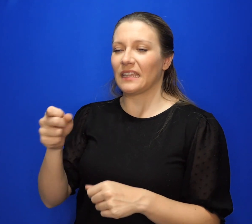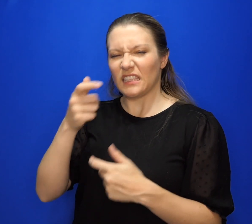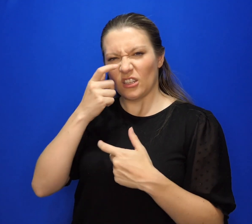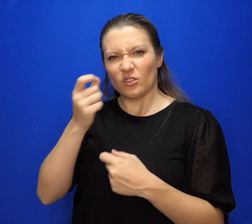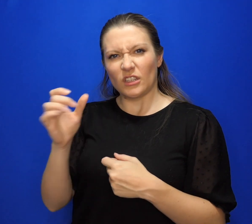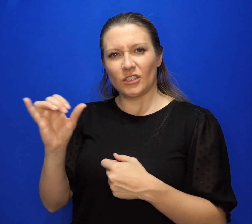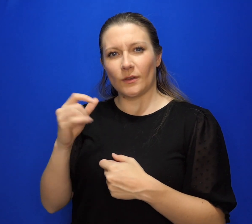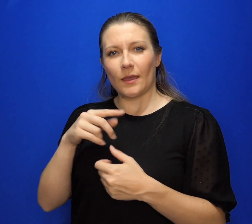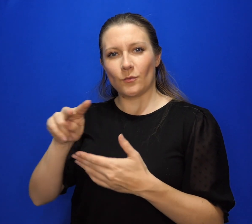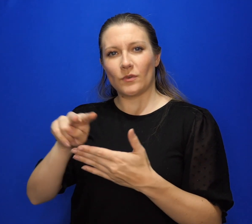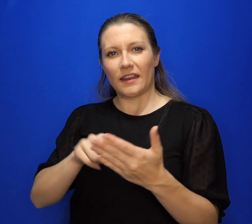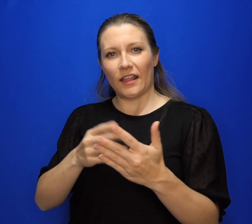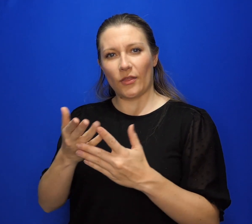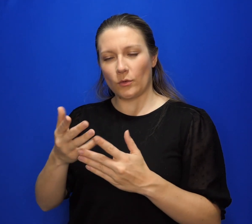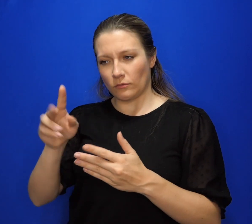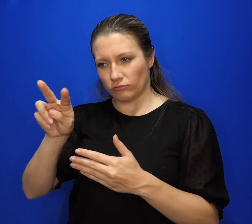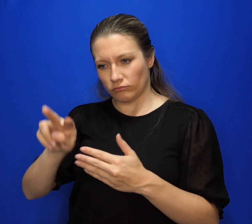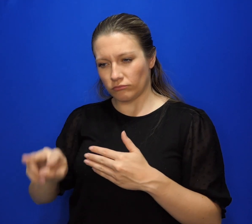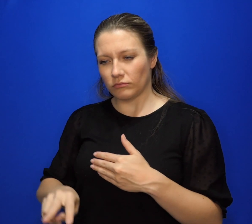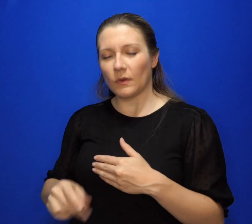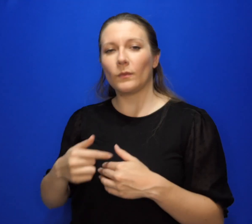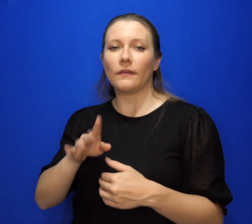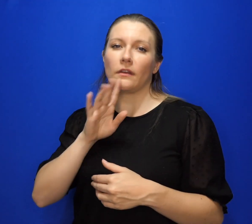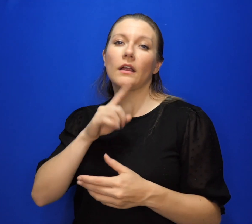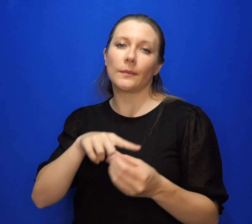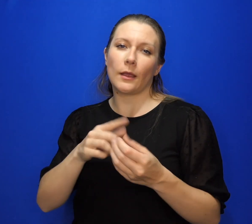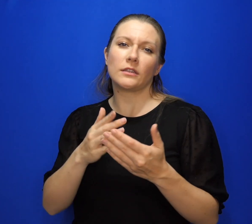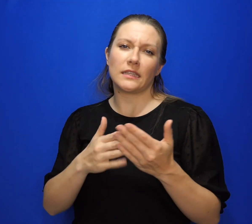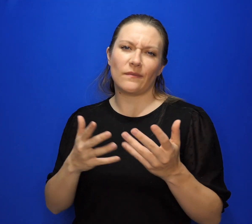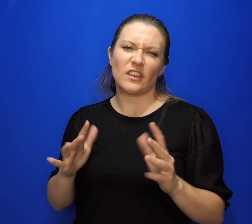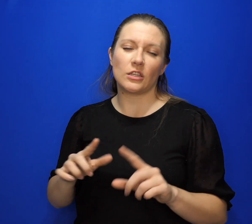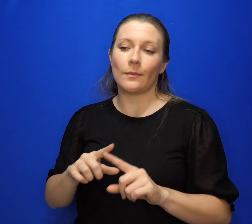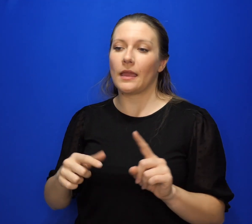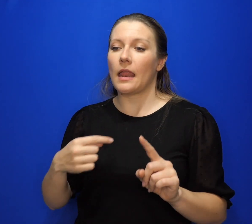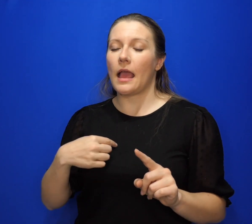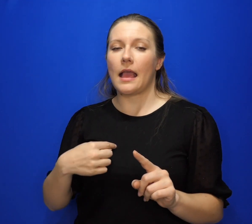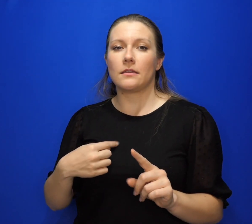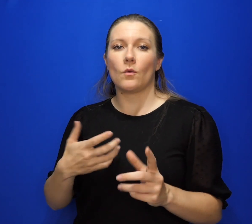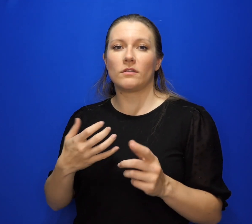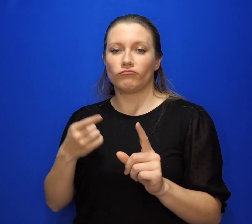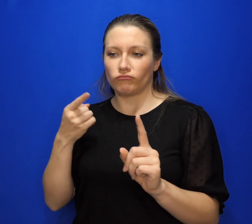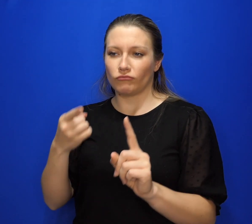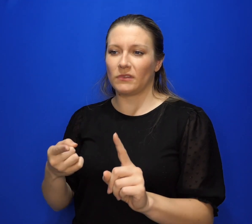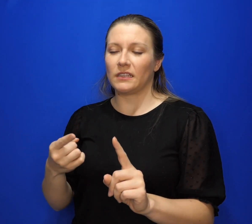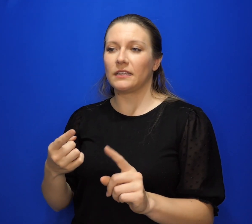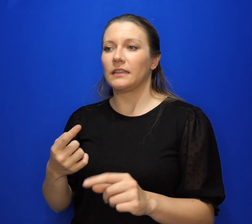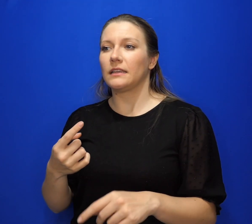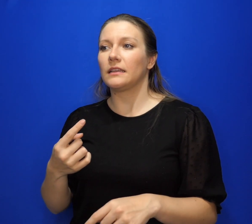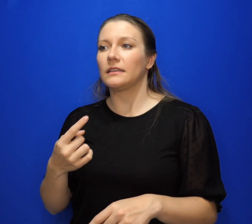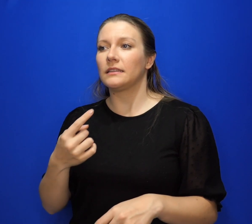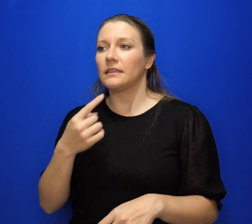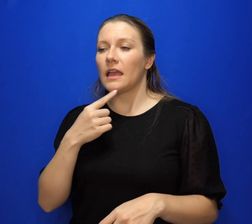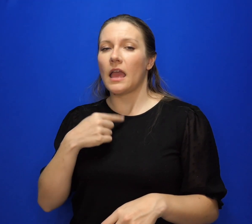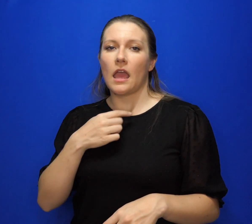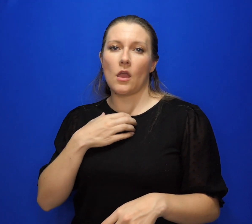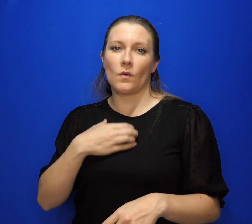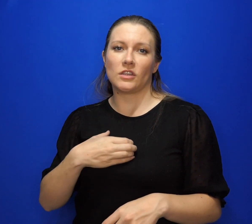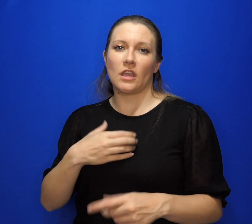of these and we've talked about some of the stuff. And I just sort of made a point that I just wish I would have waited to see this person's thing. Cause she just says,